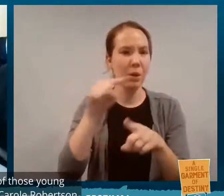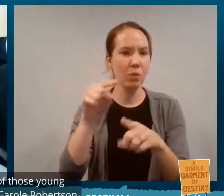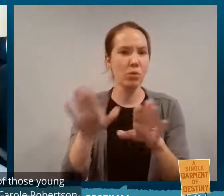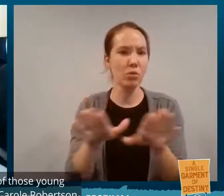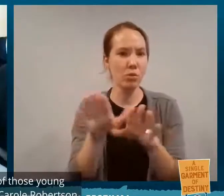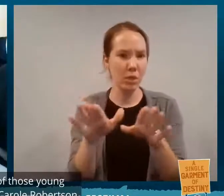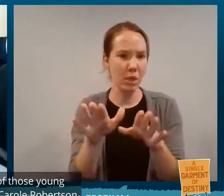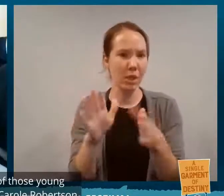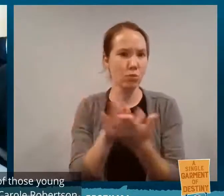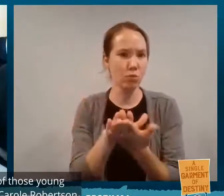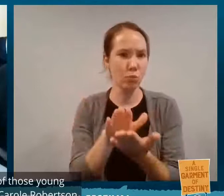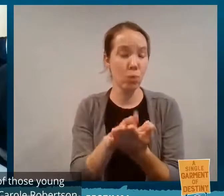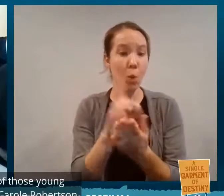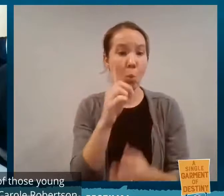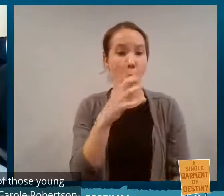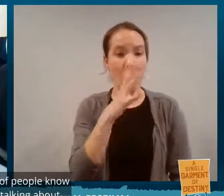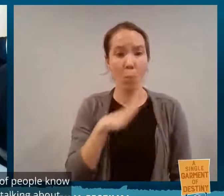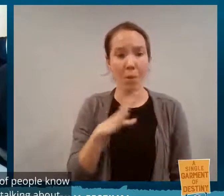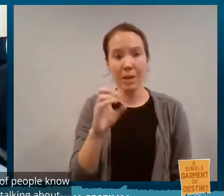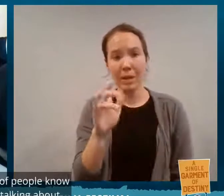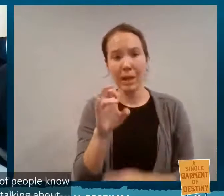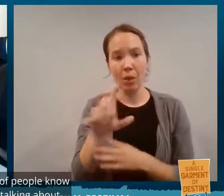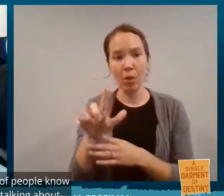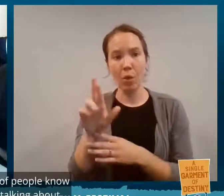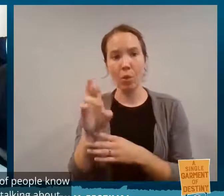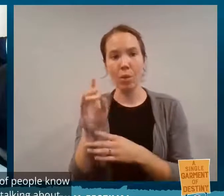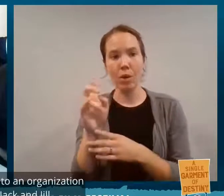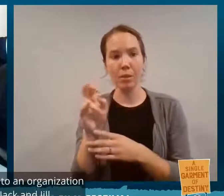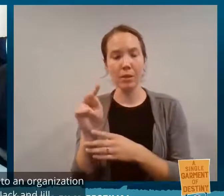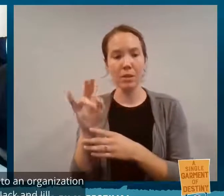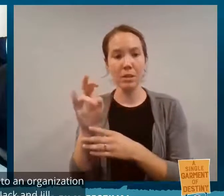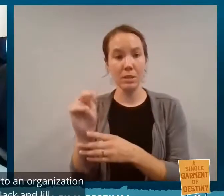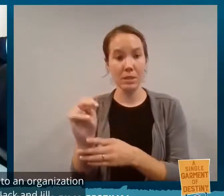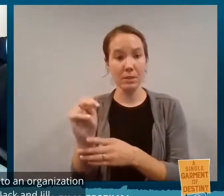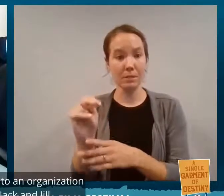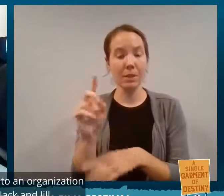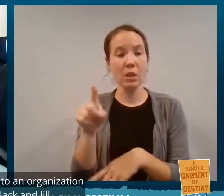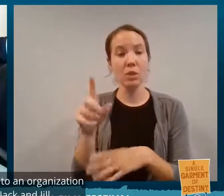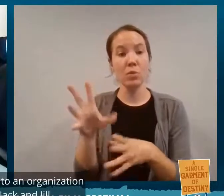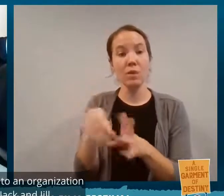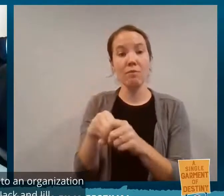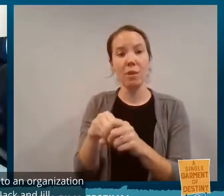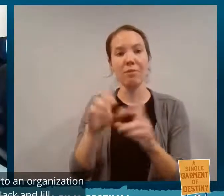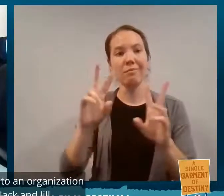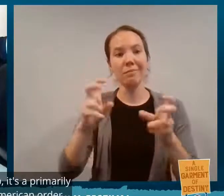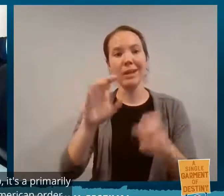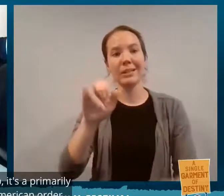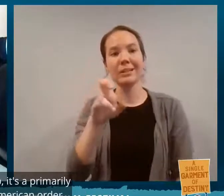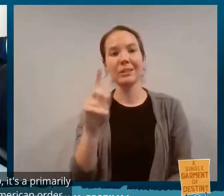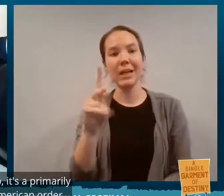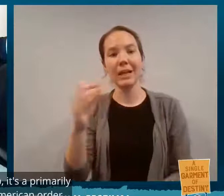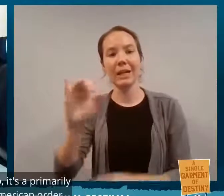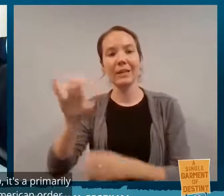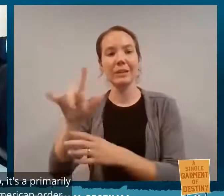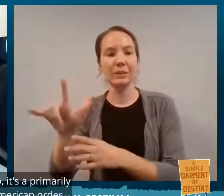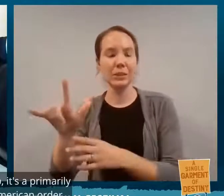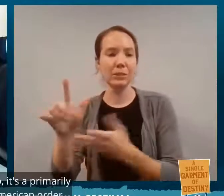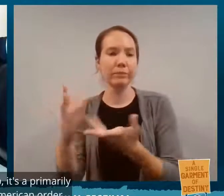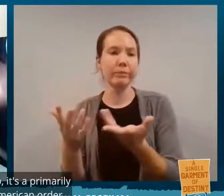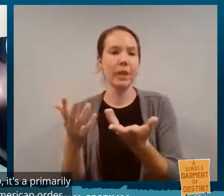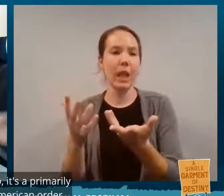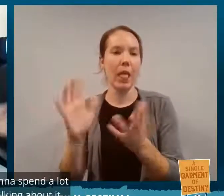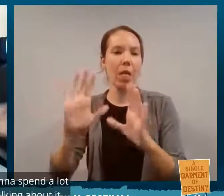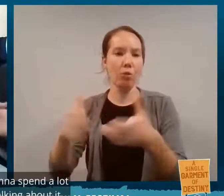young women was Carol Robertson. A number of people know what I'm talking about. She belonged to an organization called Jack and Jill growing up. It's a